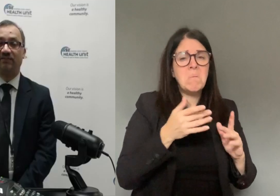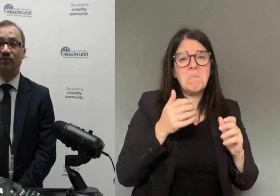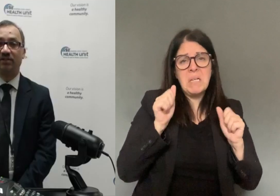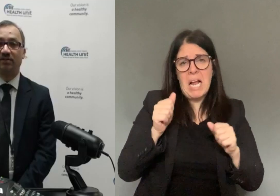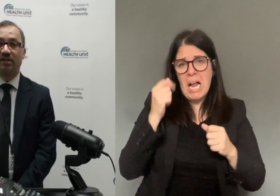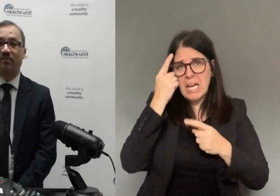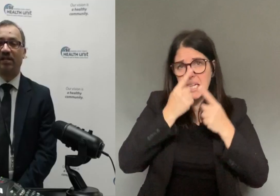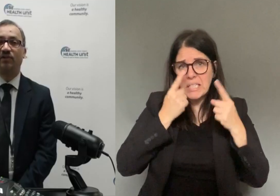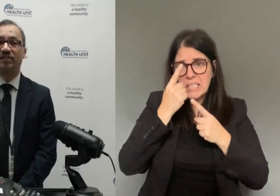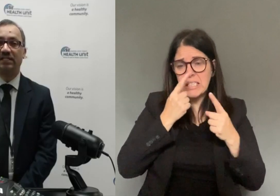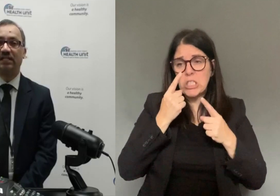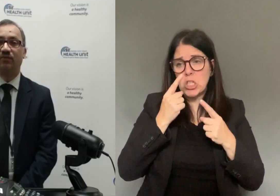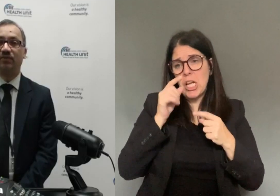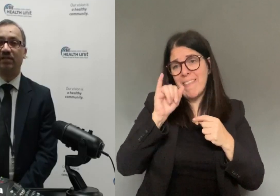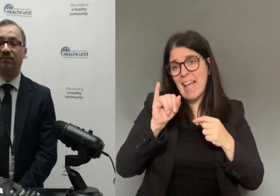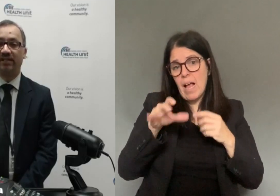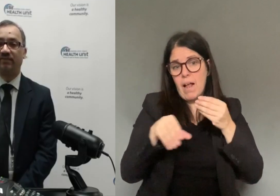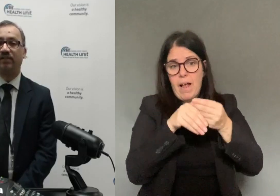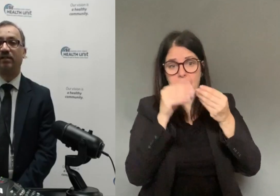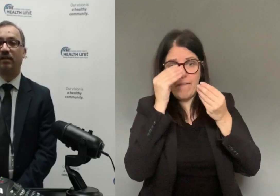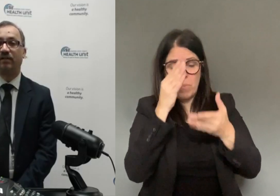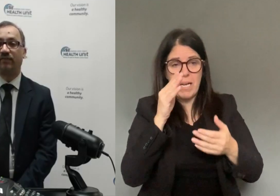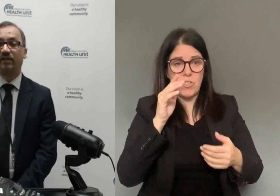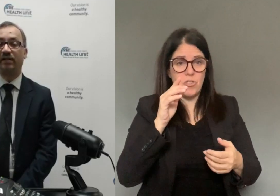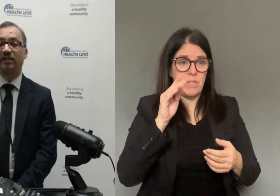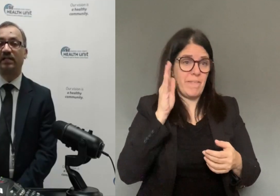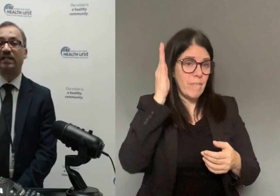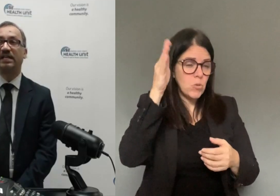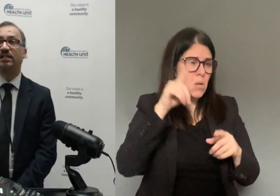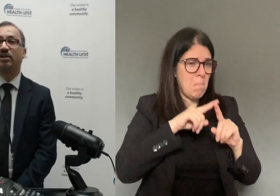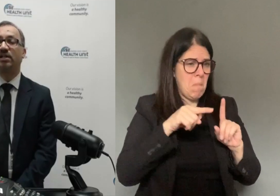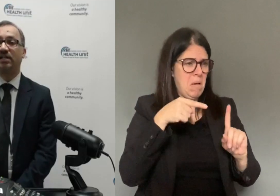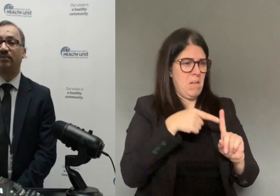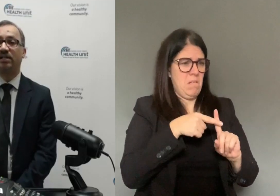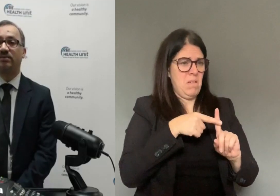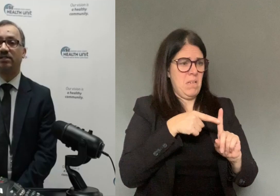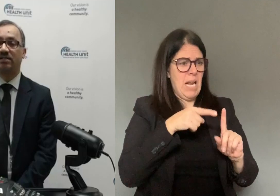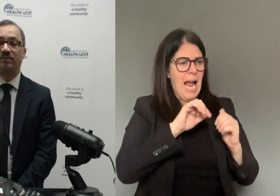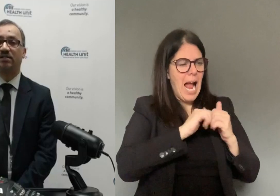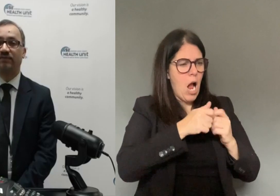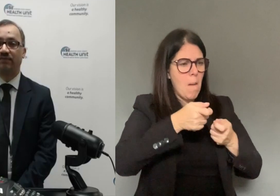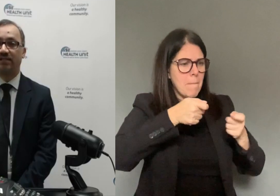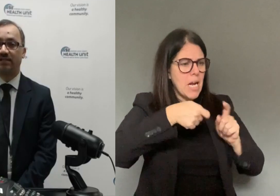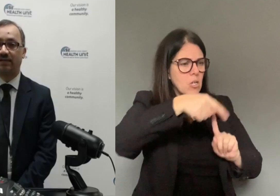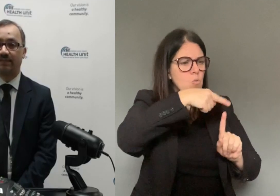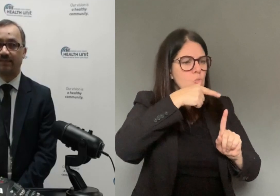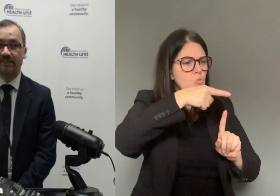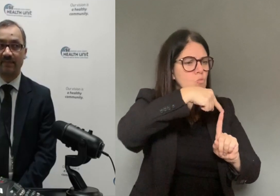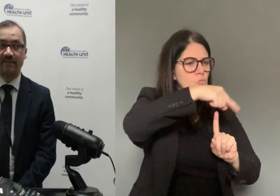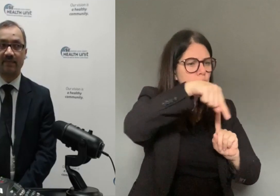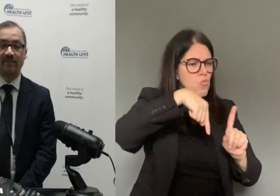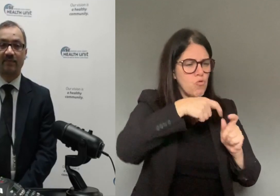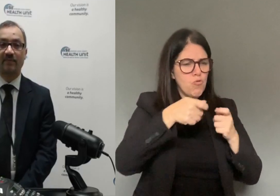in the future, but I don't see any real benefit of case and contact management just because of the race.